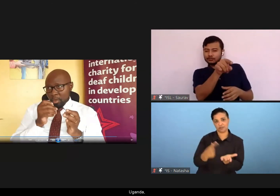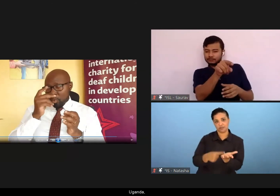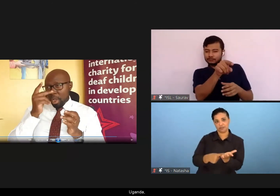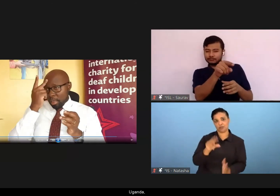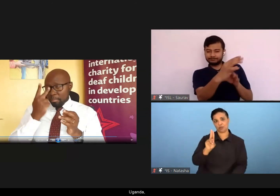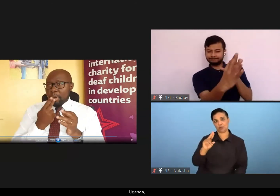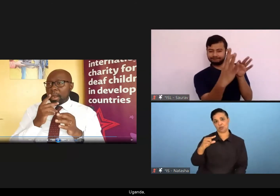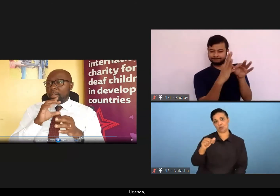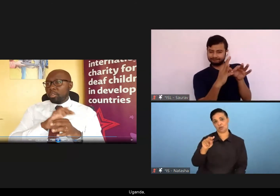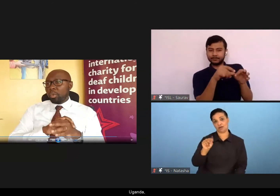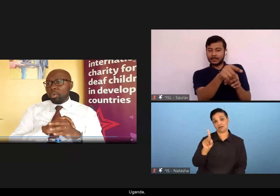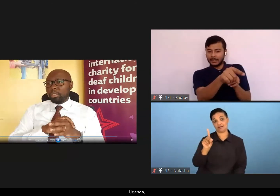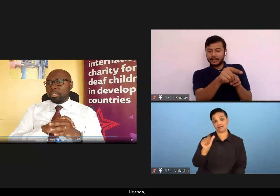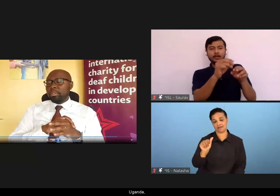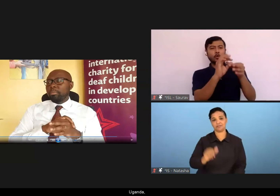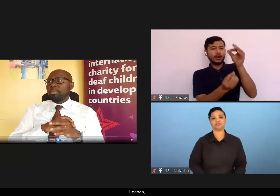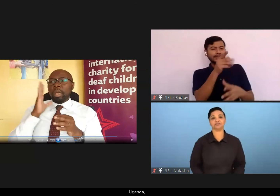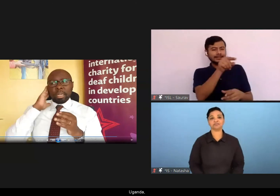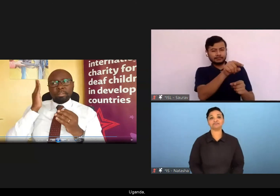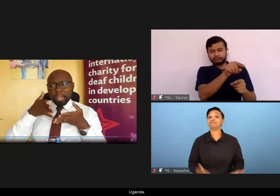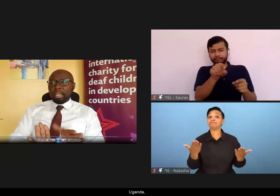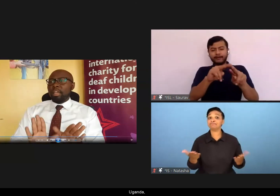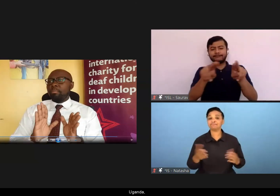we had a family where